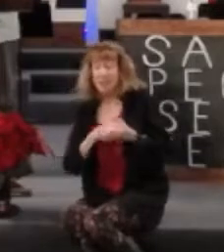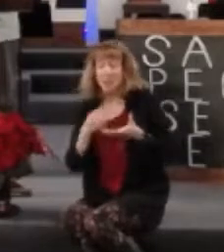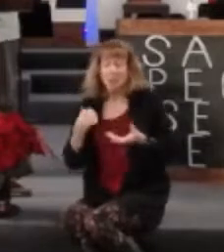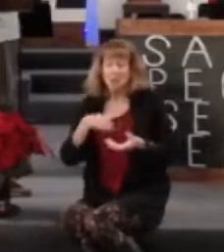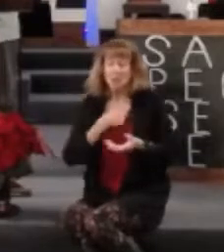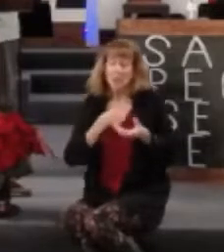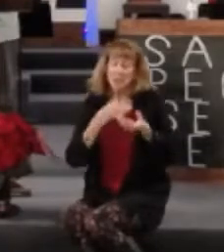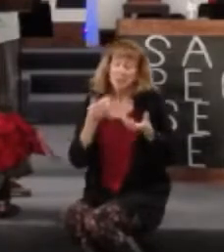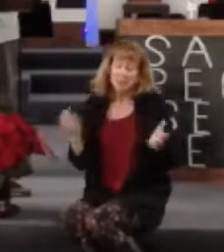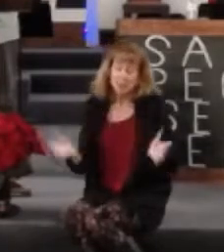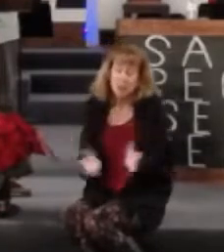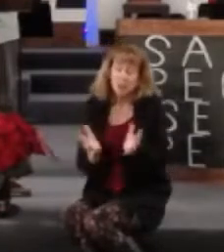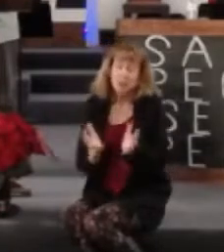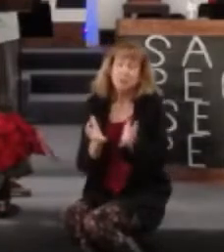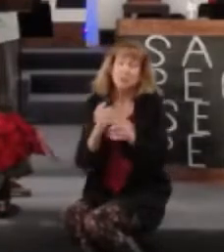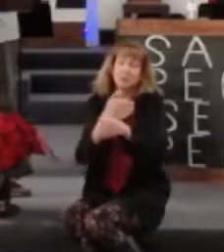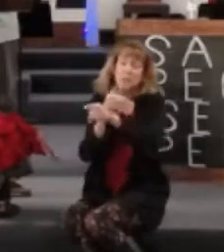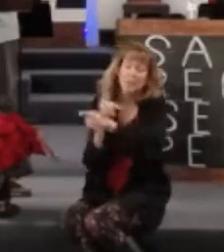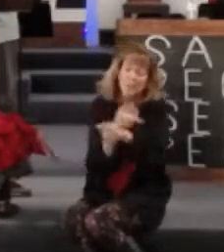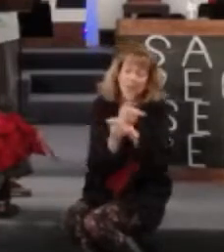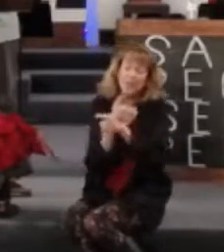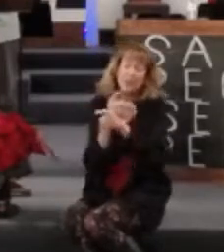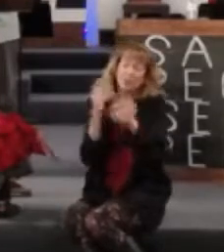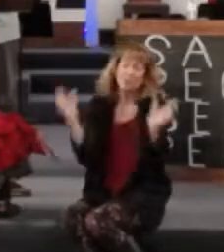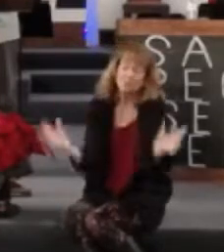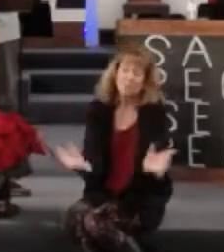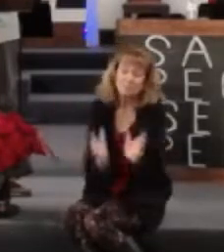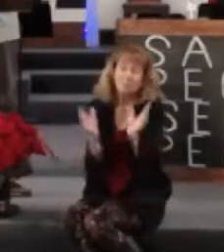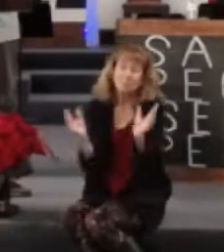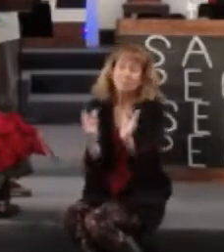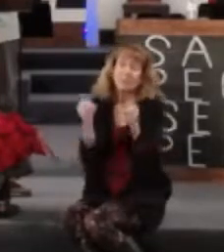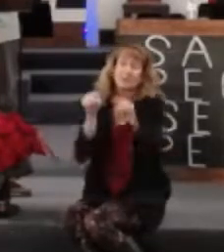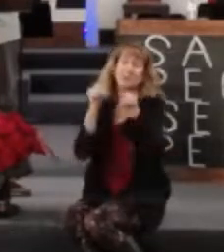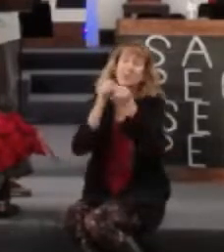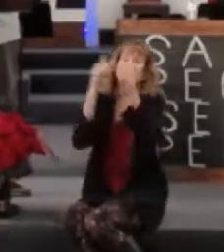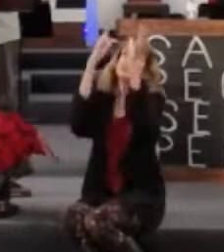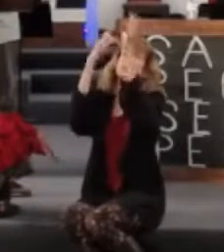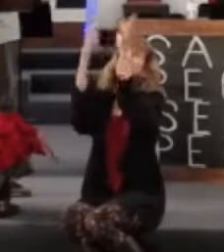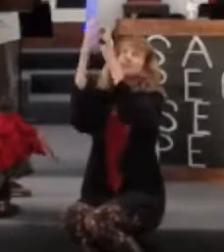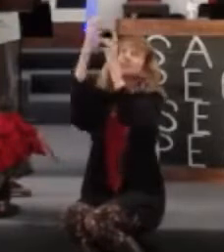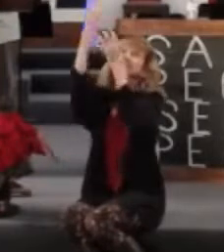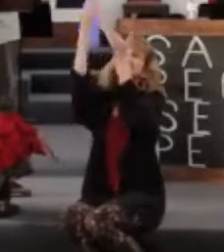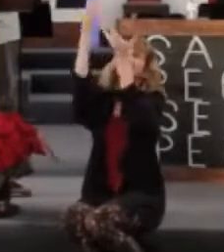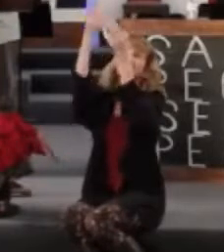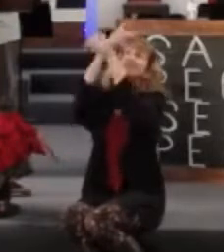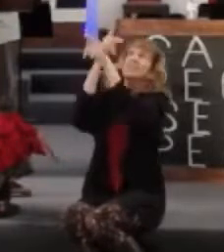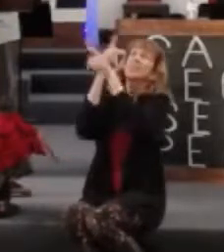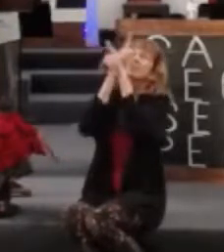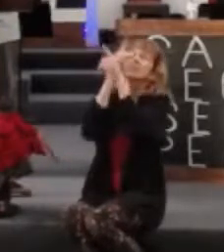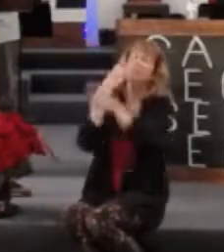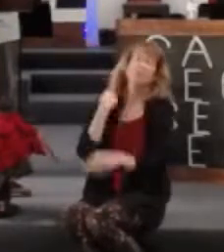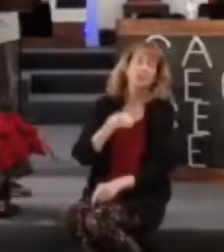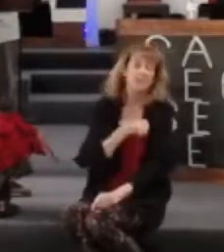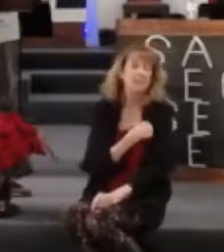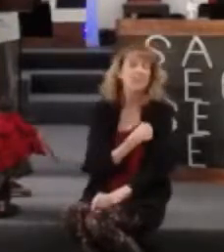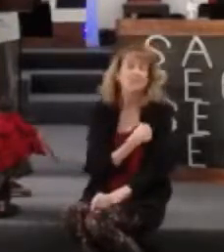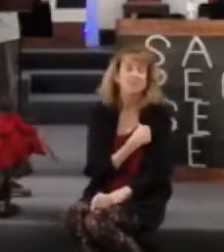We nurture, care, just as Jesus did for the church.